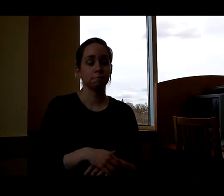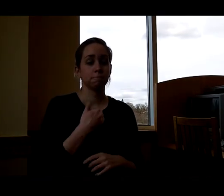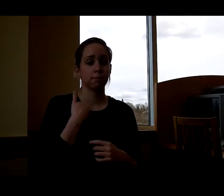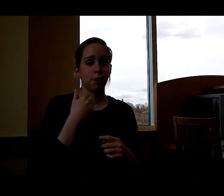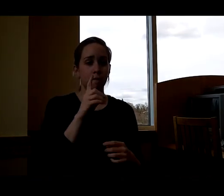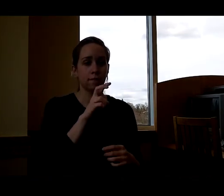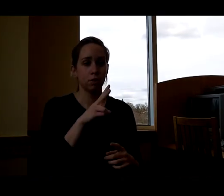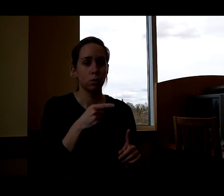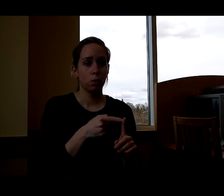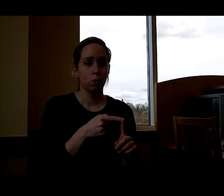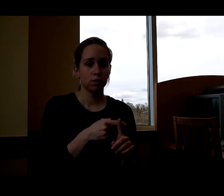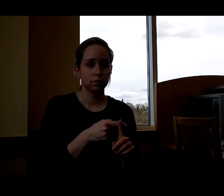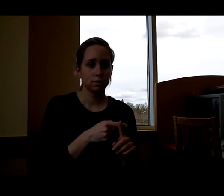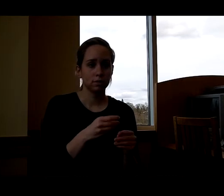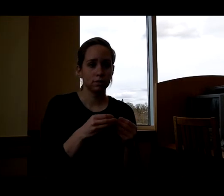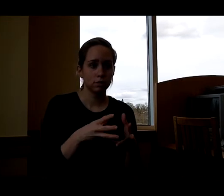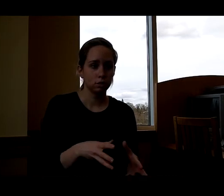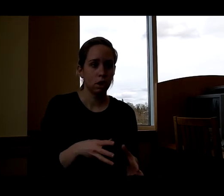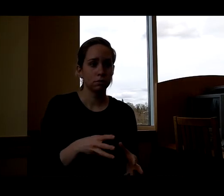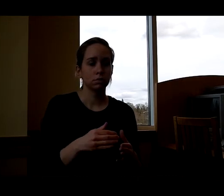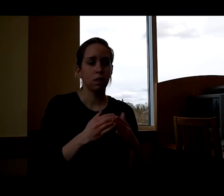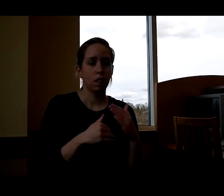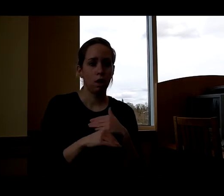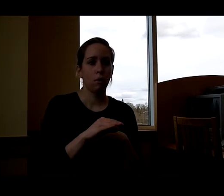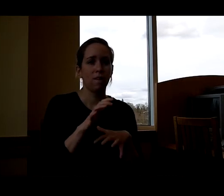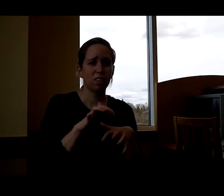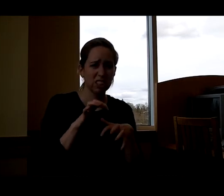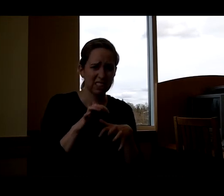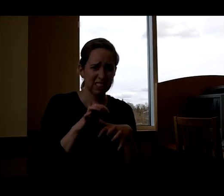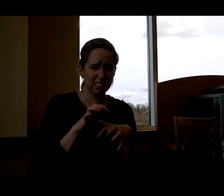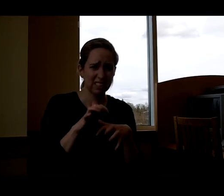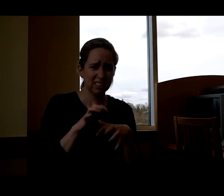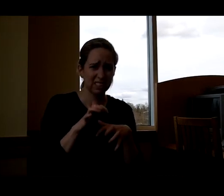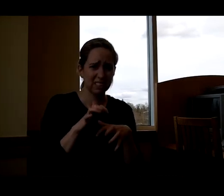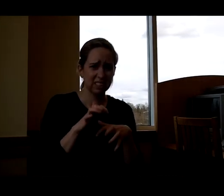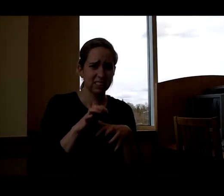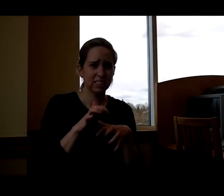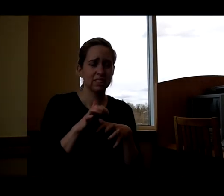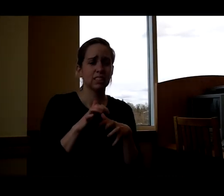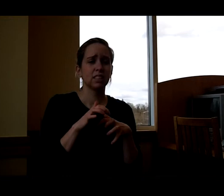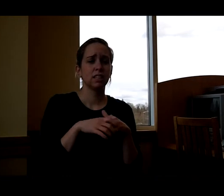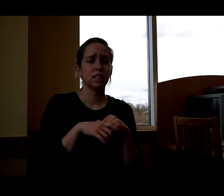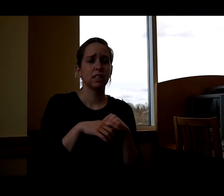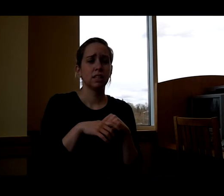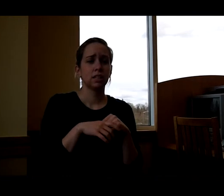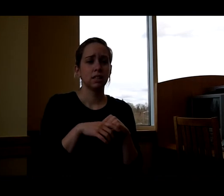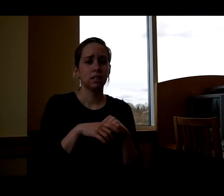or you have dew occur and it drops below freezing, 0 degrees Celsius or 32 degrees Fahrenheit, then you